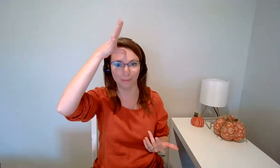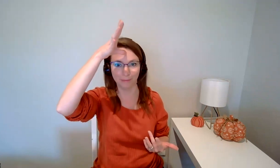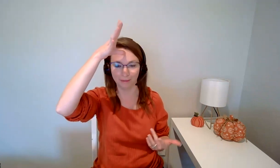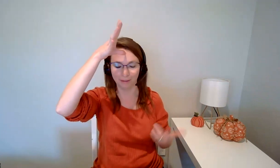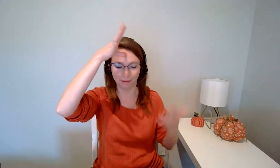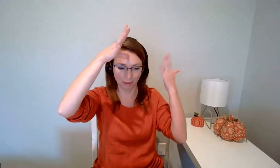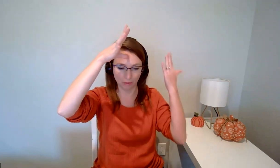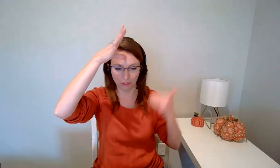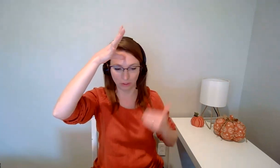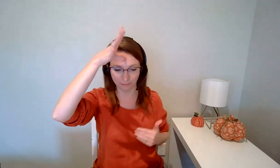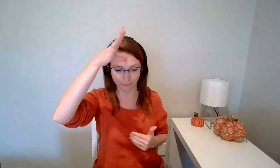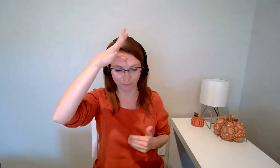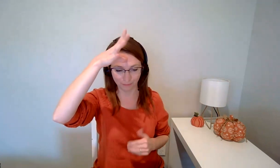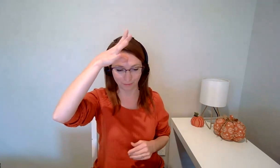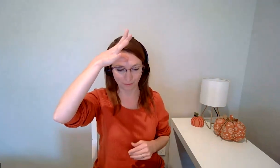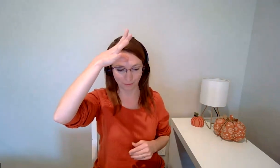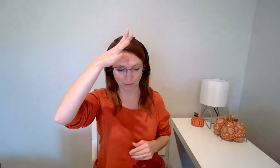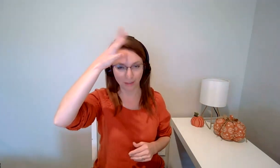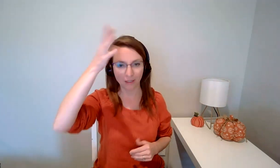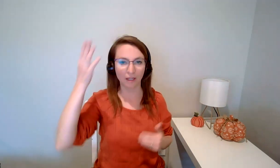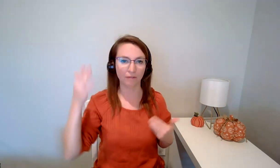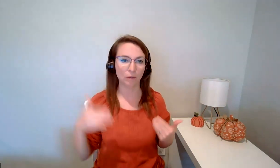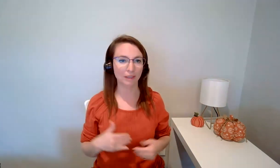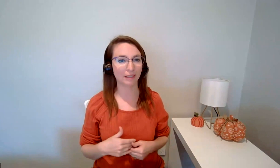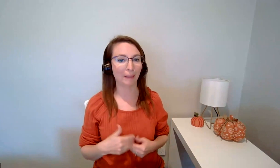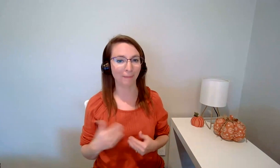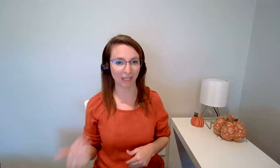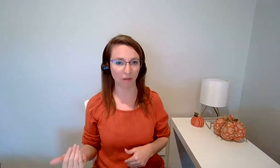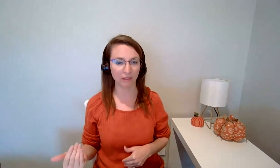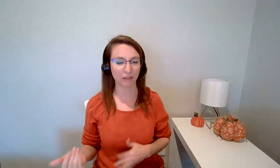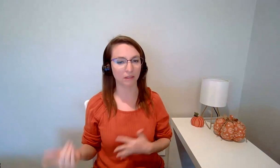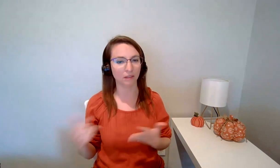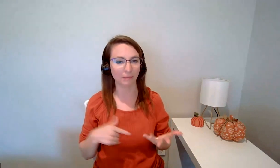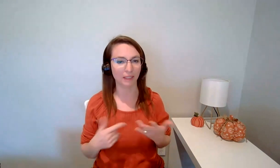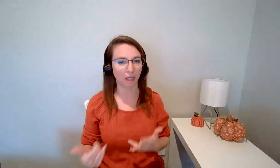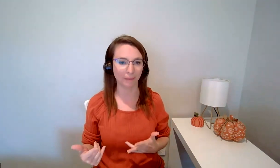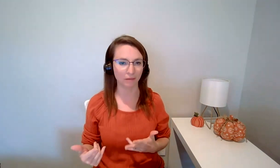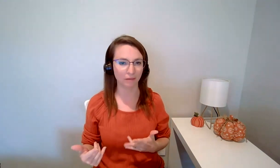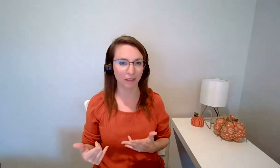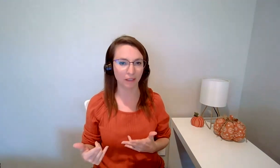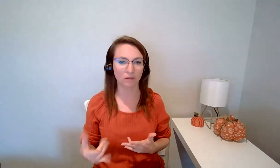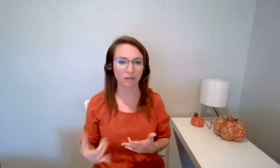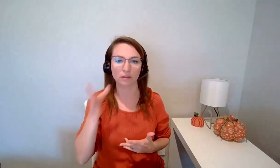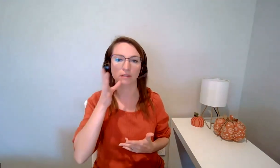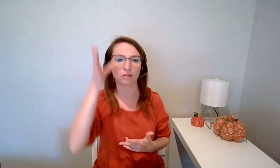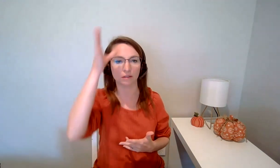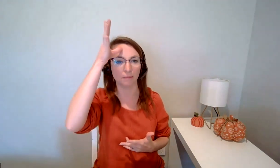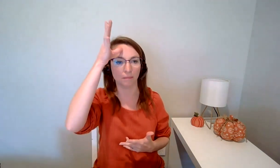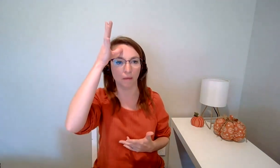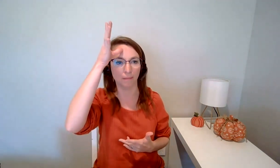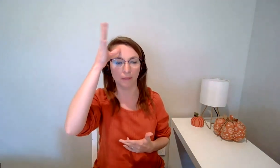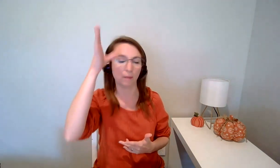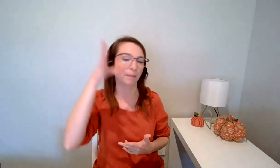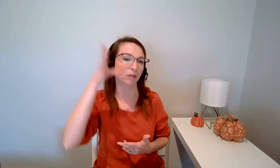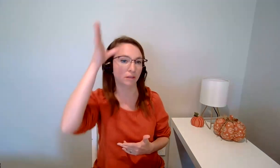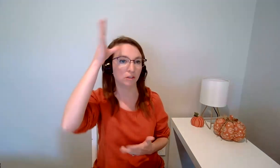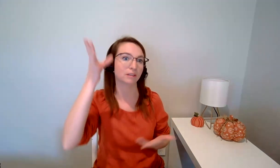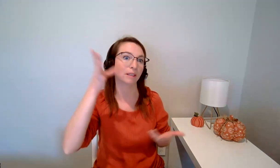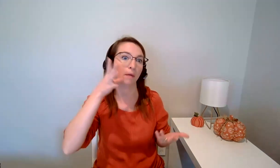the male region. If you want to sign parent, this is going to be a compound sign. So you're going to just sign mom, parent. You're going to sign mom,